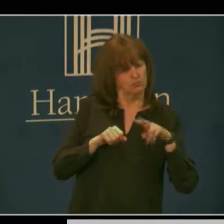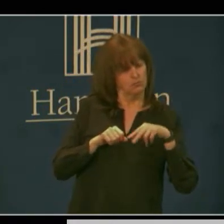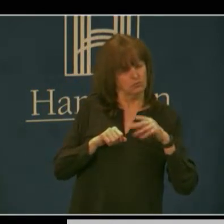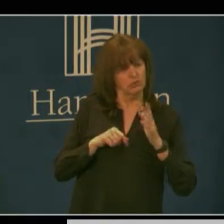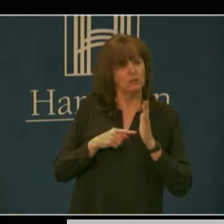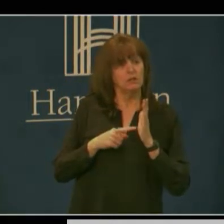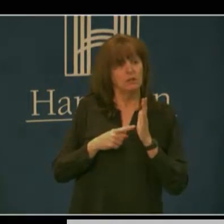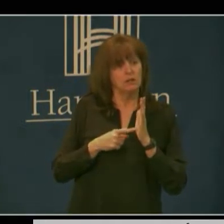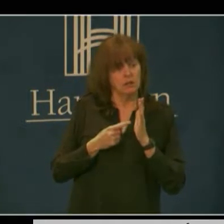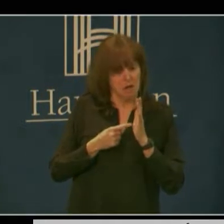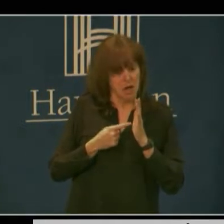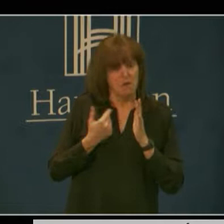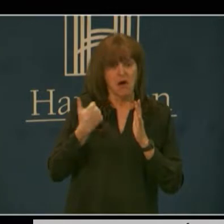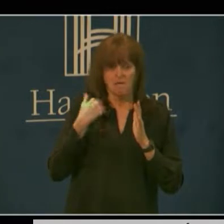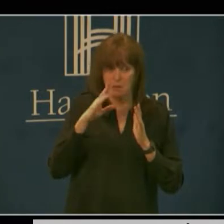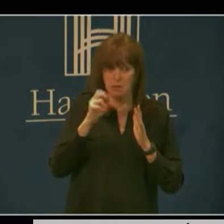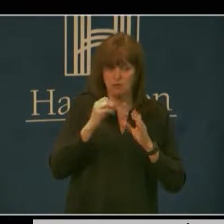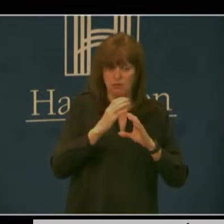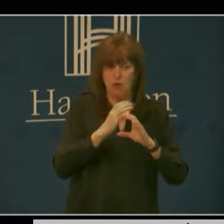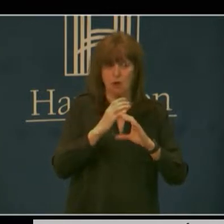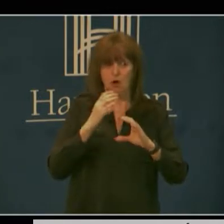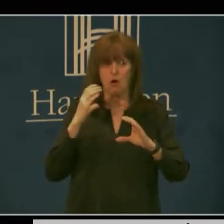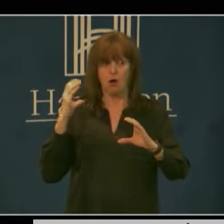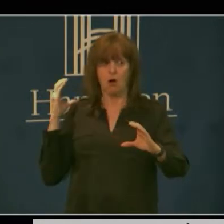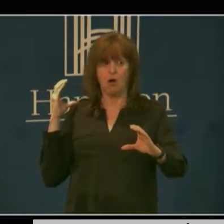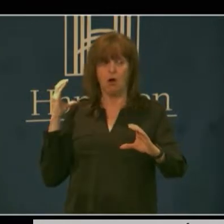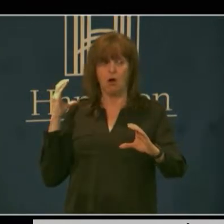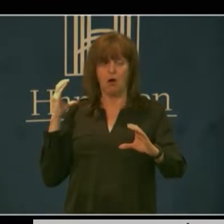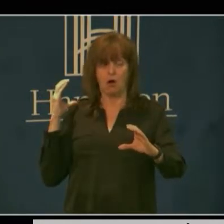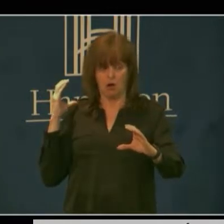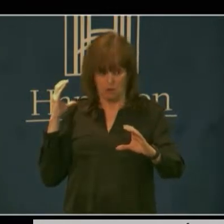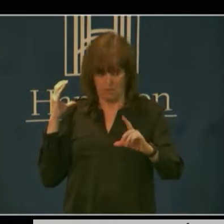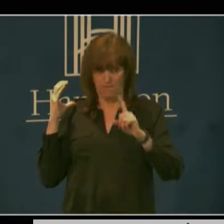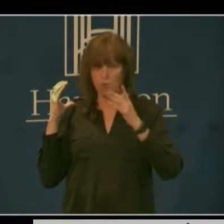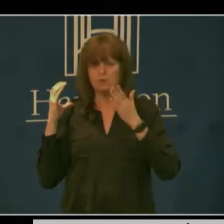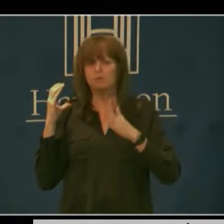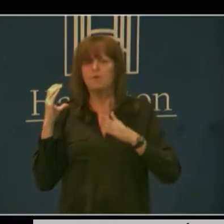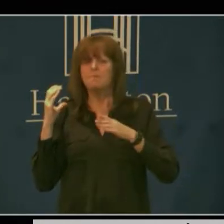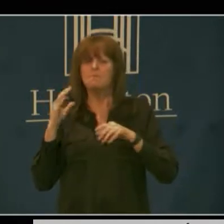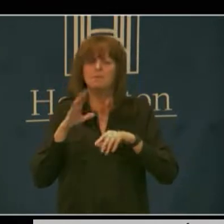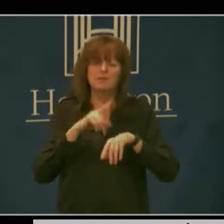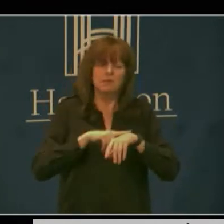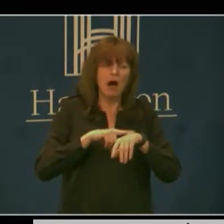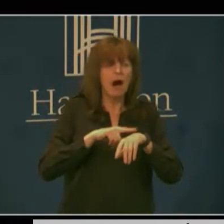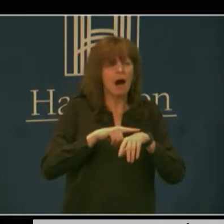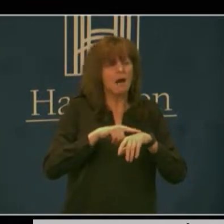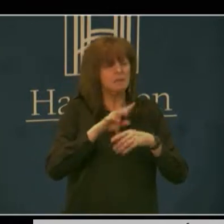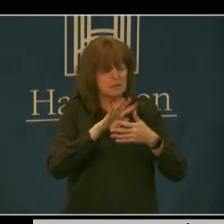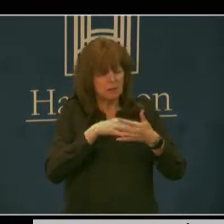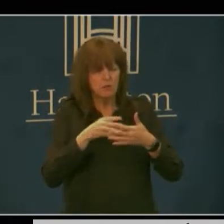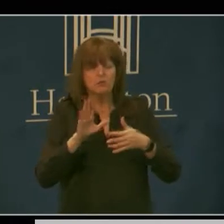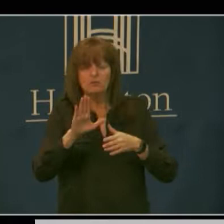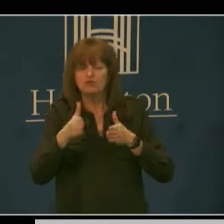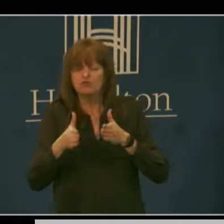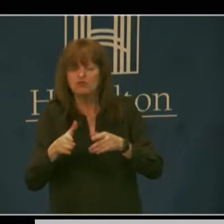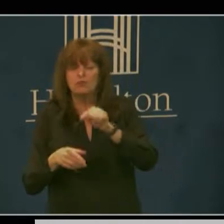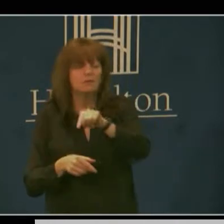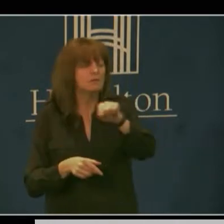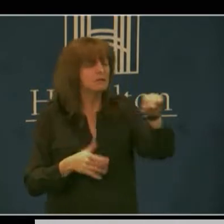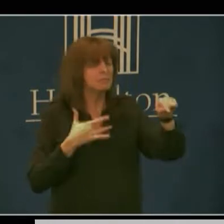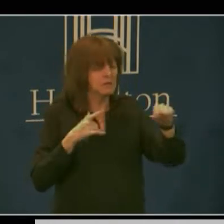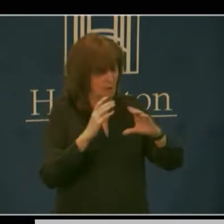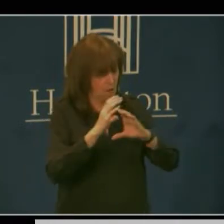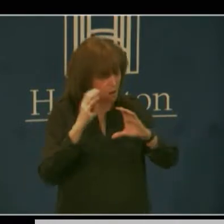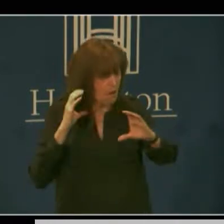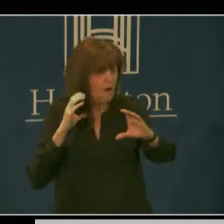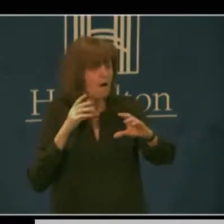more buses as we can in order to help make sure that our buses are not full to the brim and